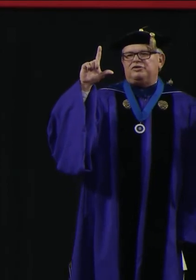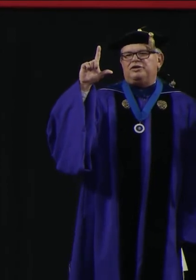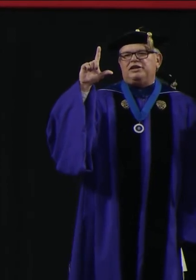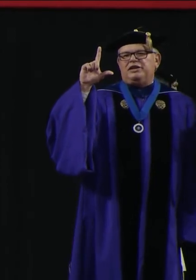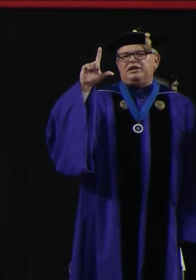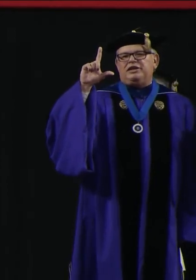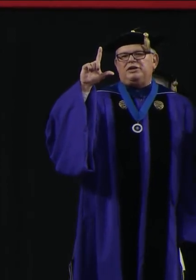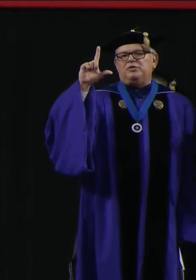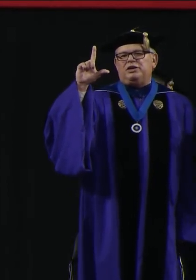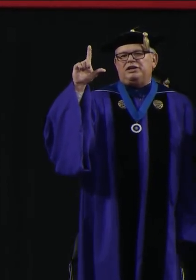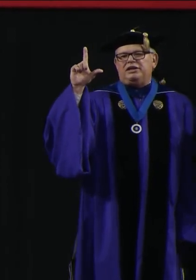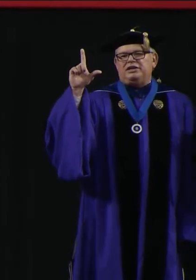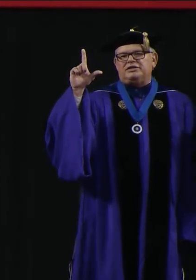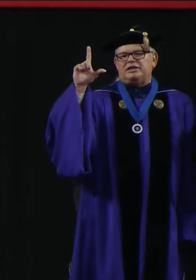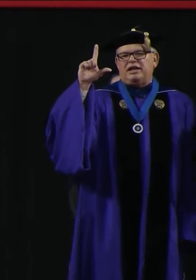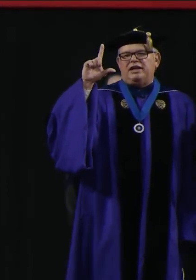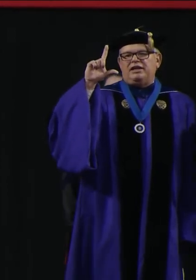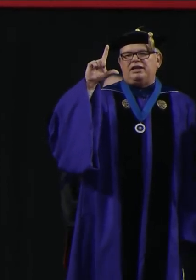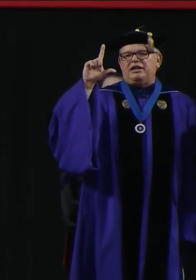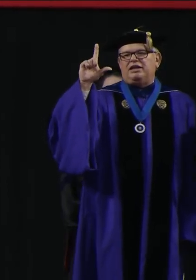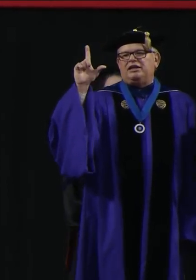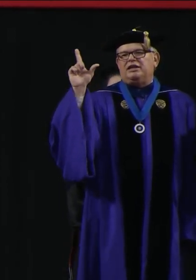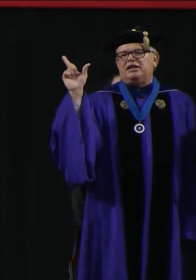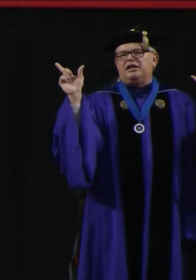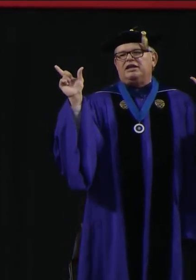Lamar, to thee we're